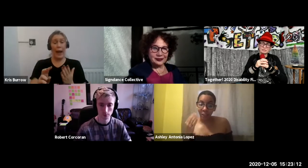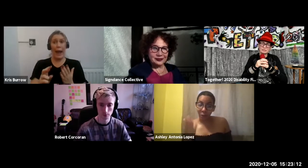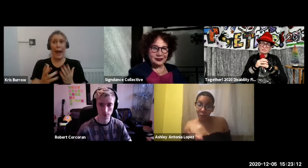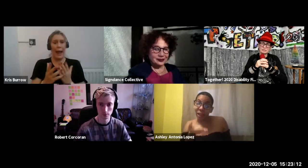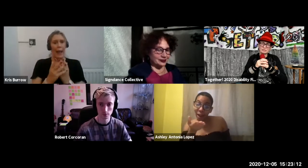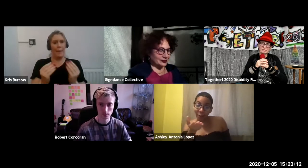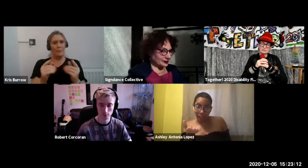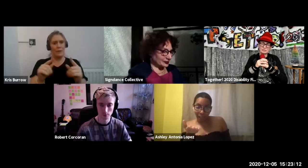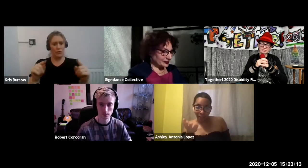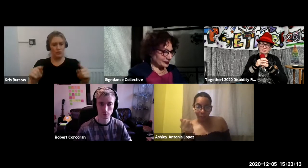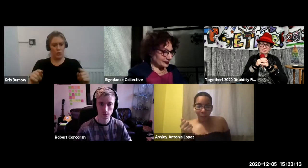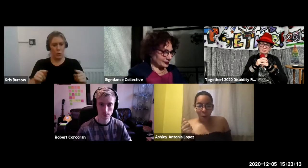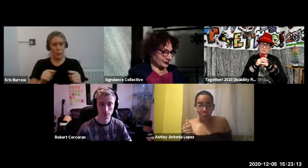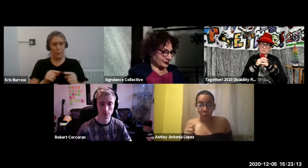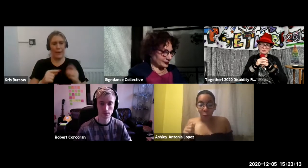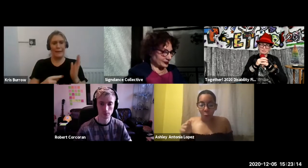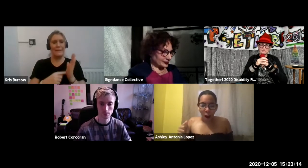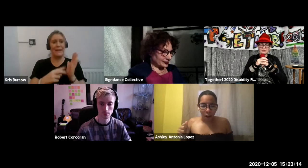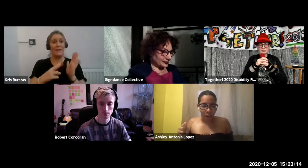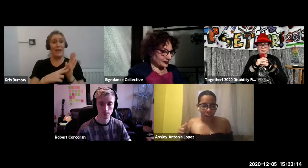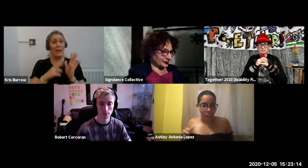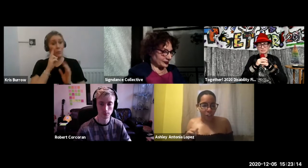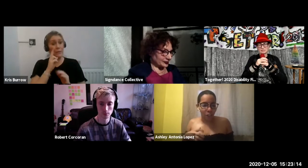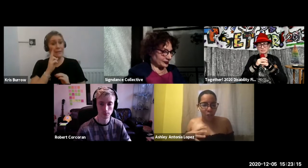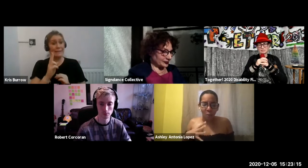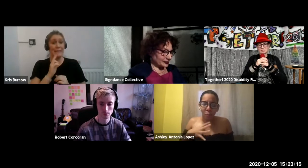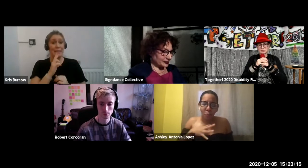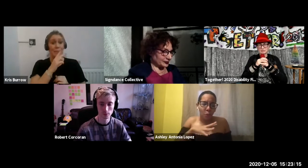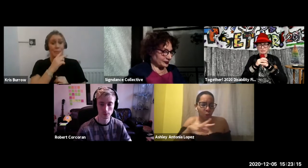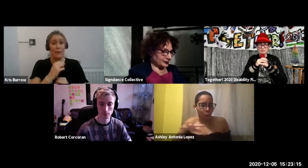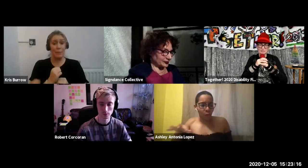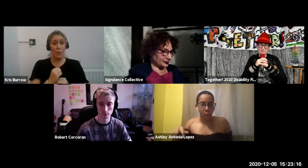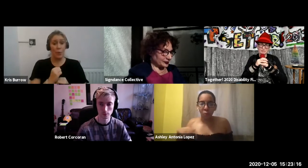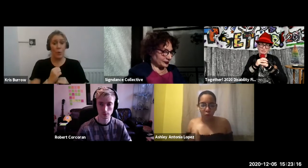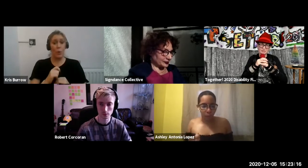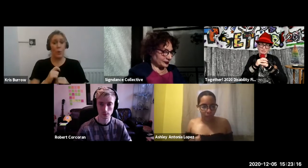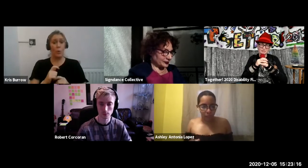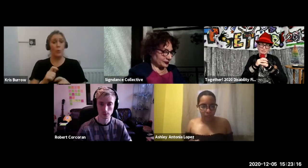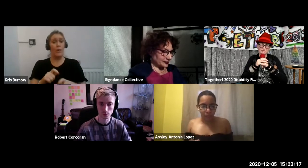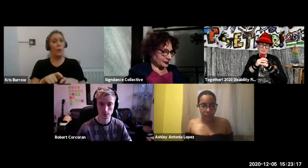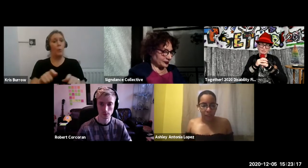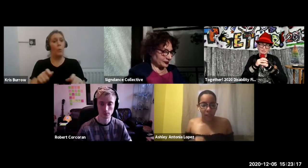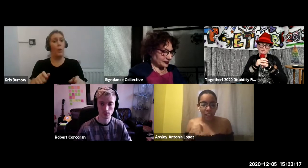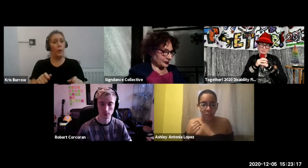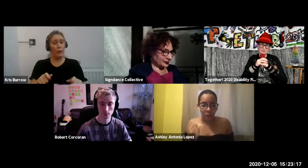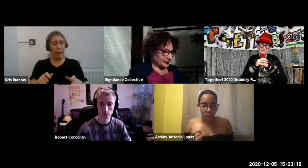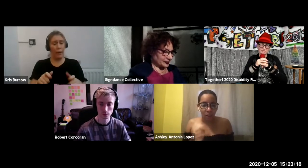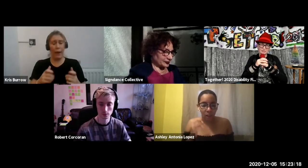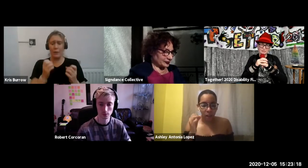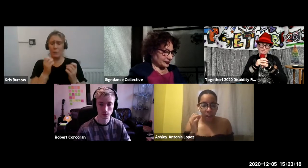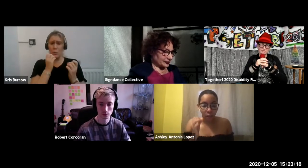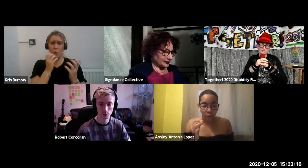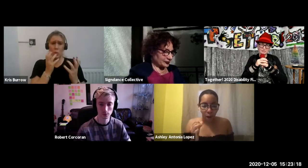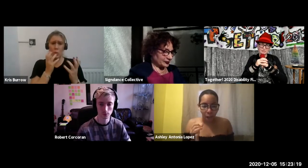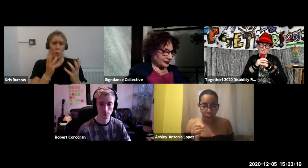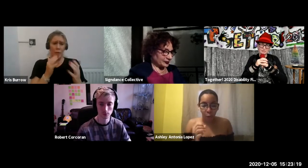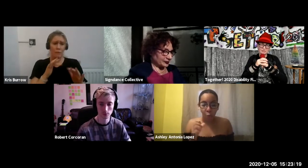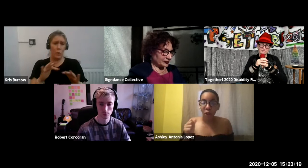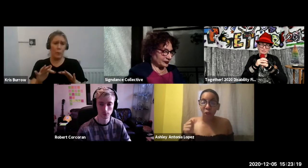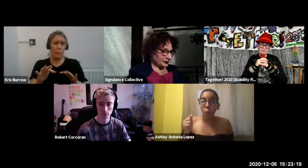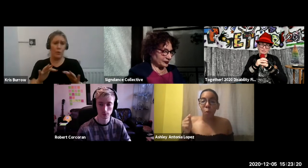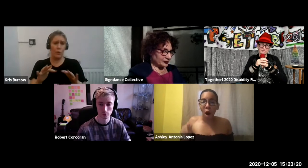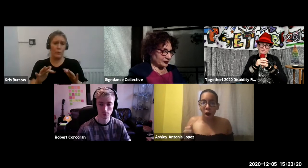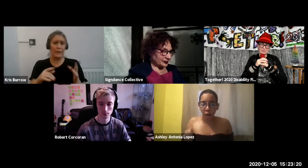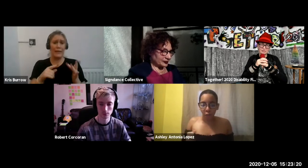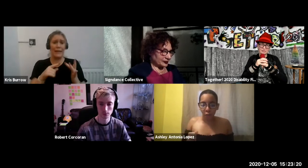see Isolt Avila with the walker, and she's doing beautiful movements. Isolt's interaction